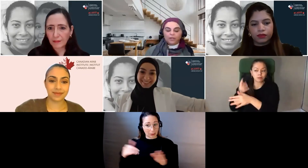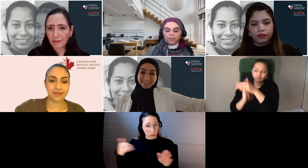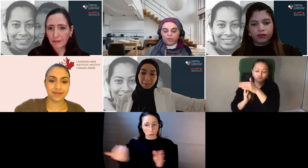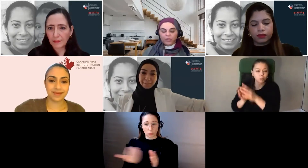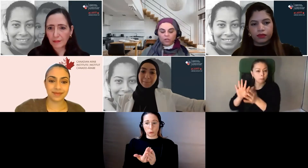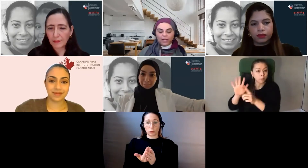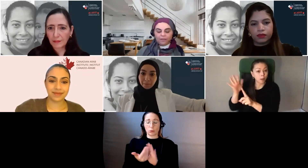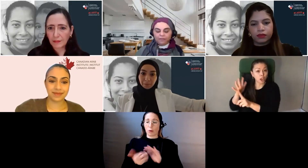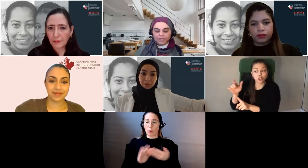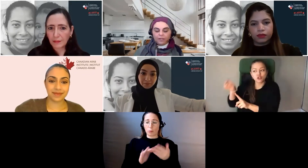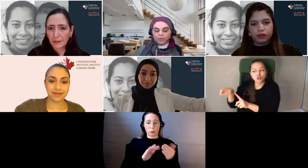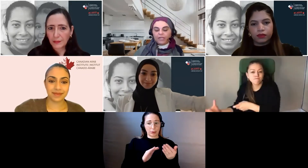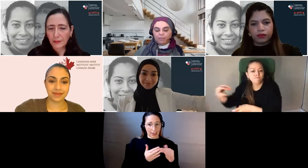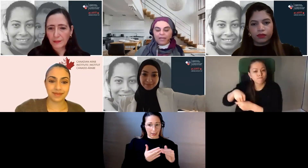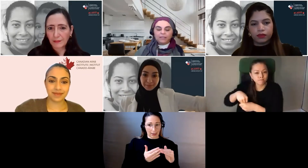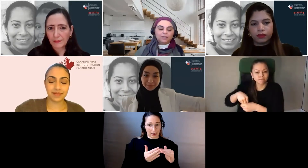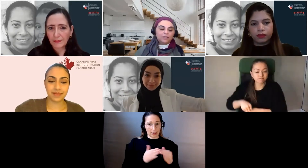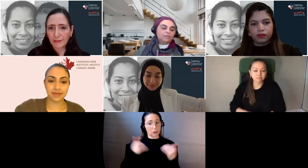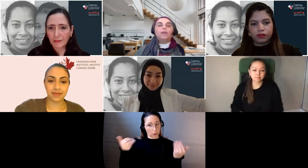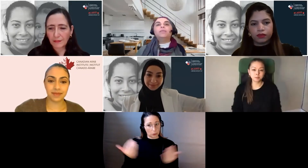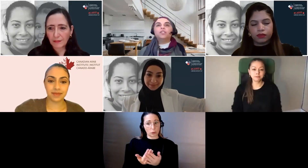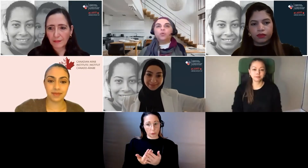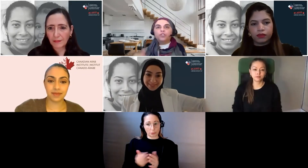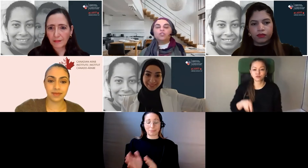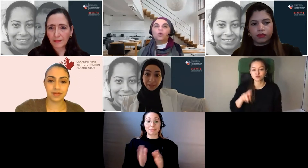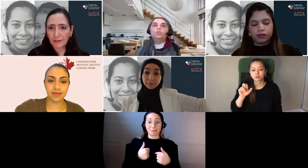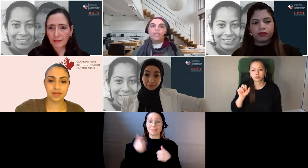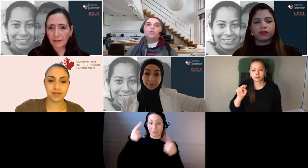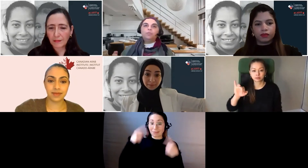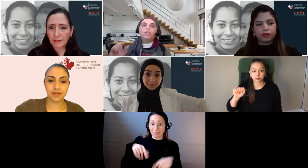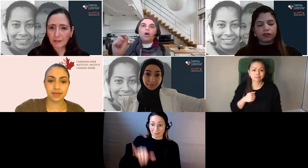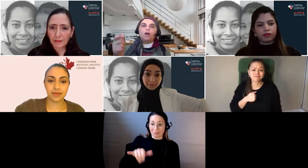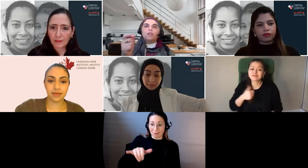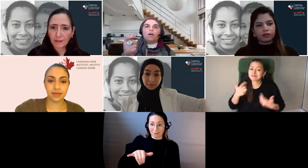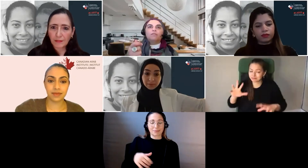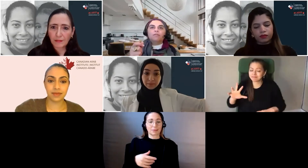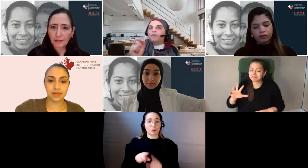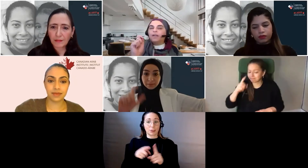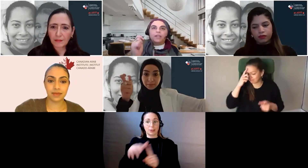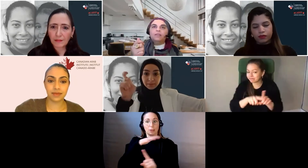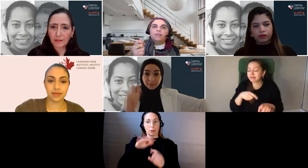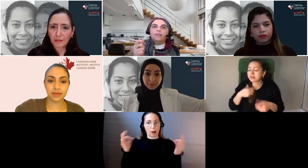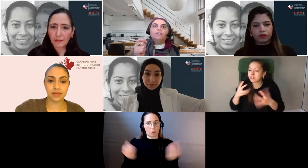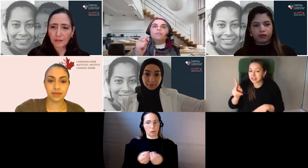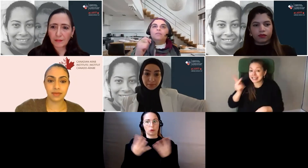totally agree with you. And look, I've seen really bad family situations go down because of